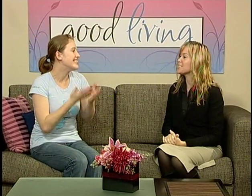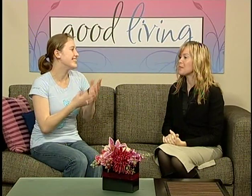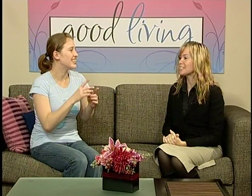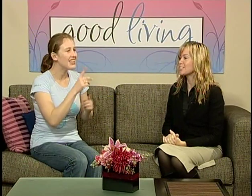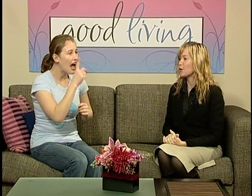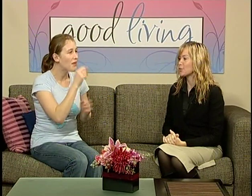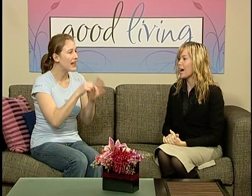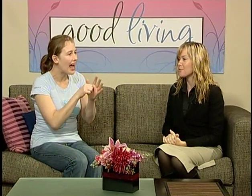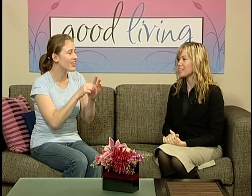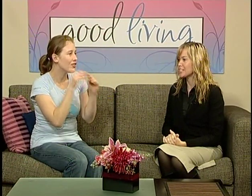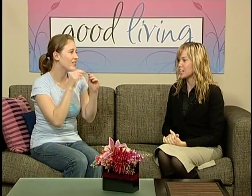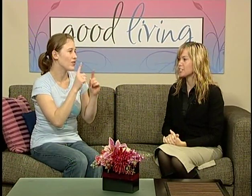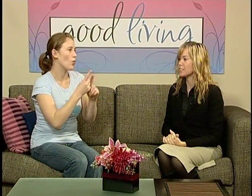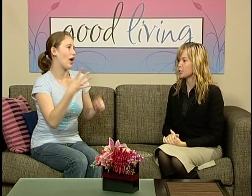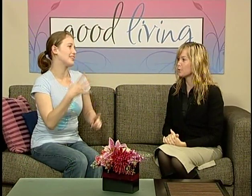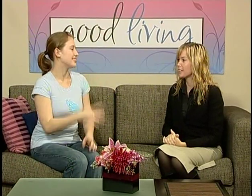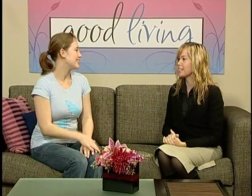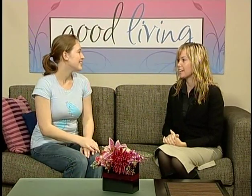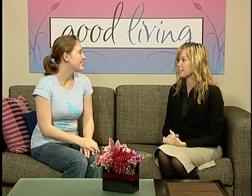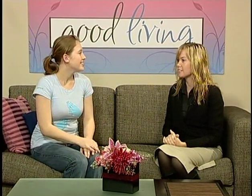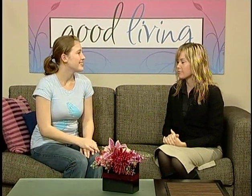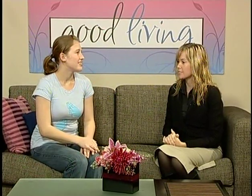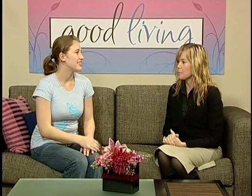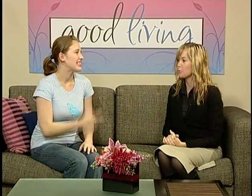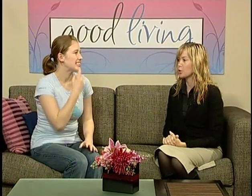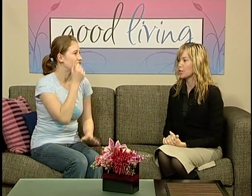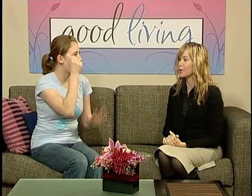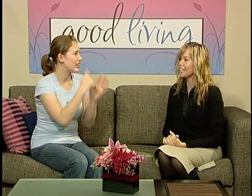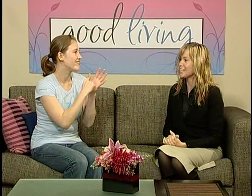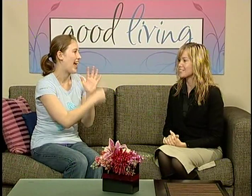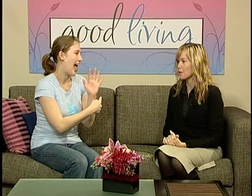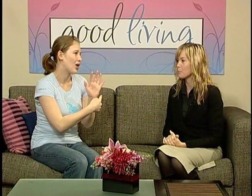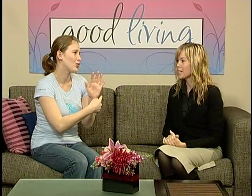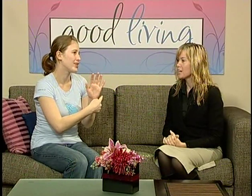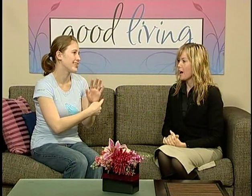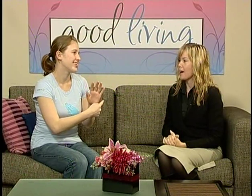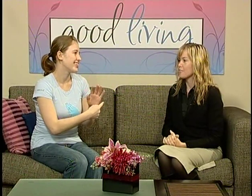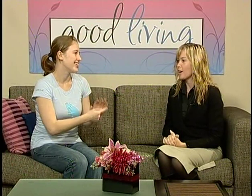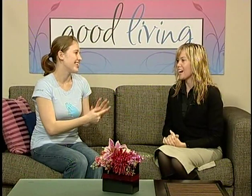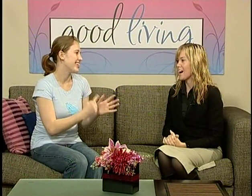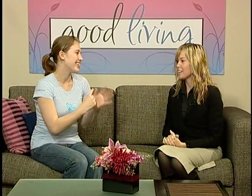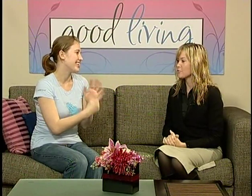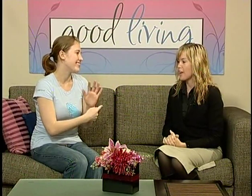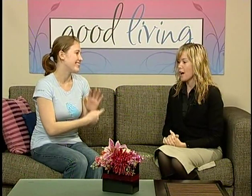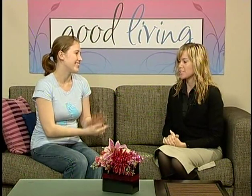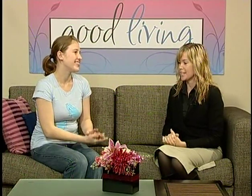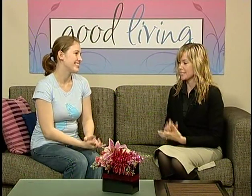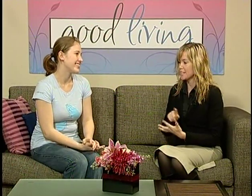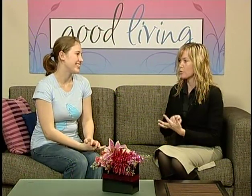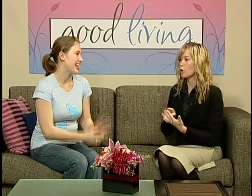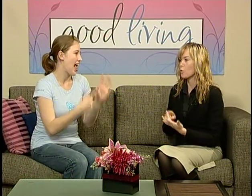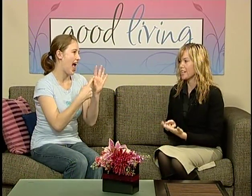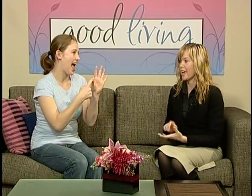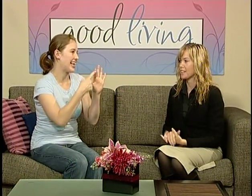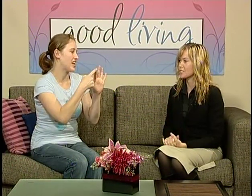Yeah, it depends on the individual. Yeah, some people learn it quickly and some find it harder. The vowels are easy,